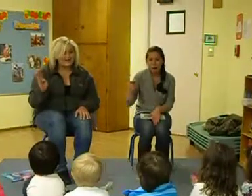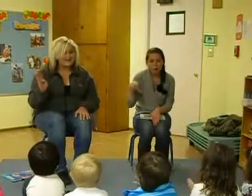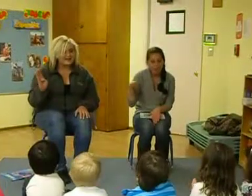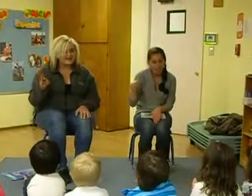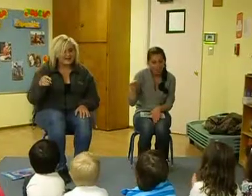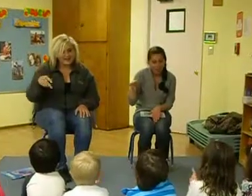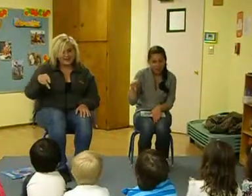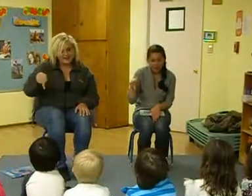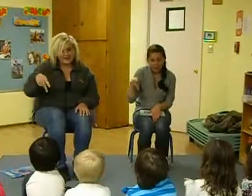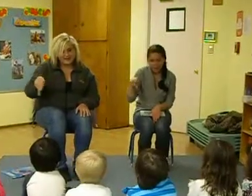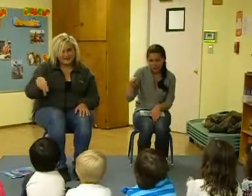purple.